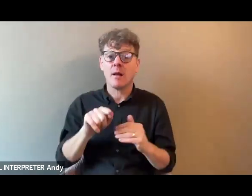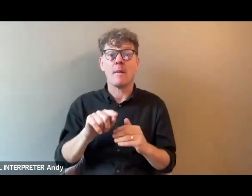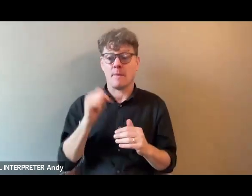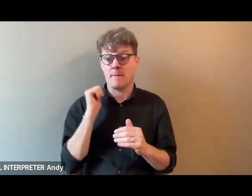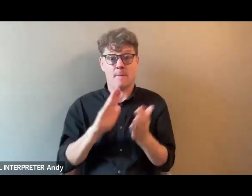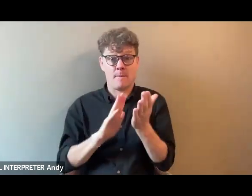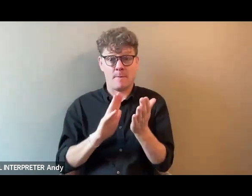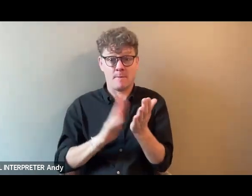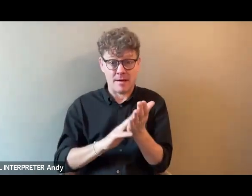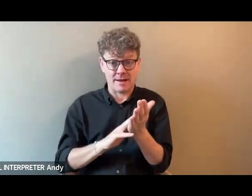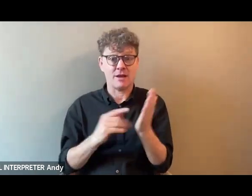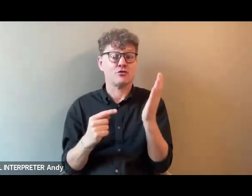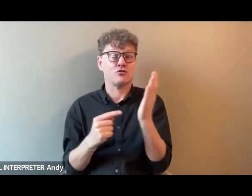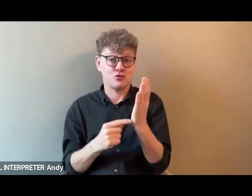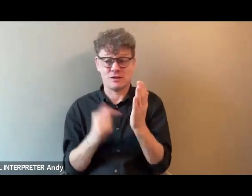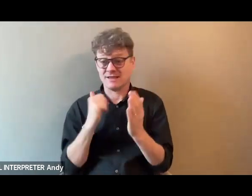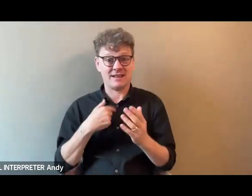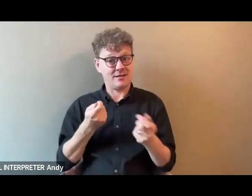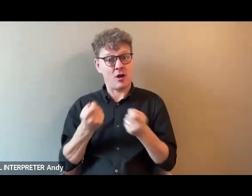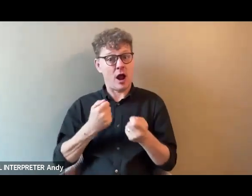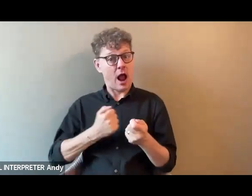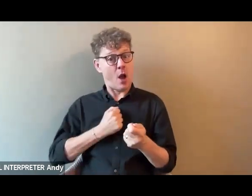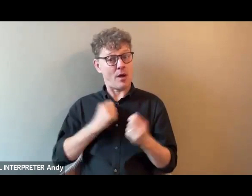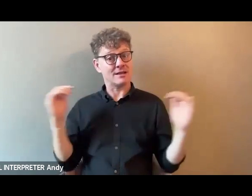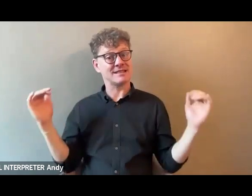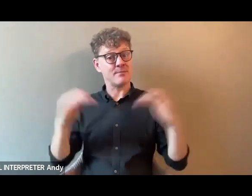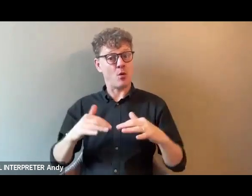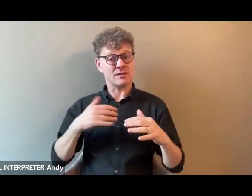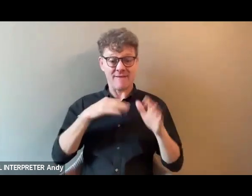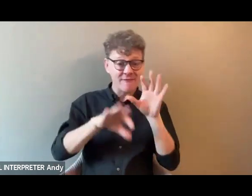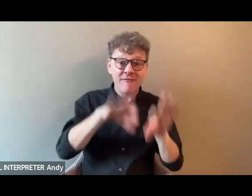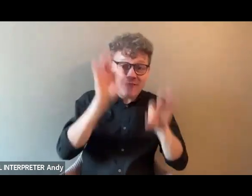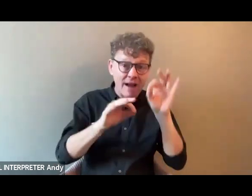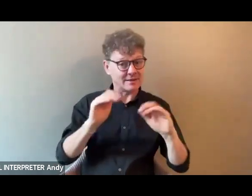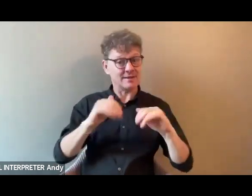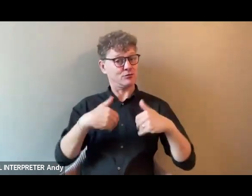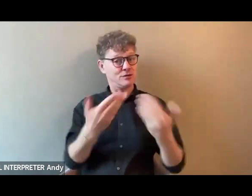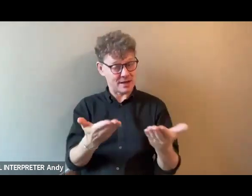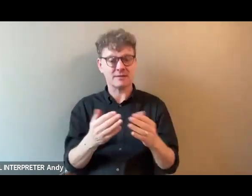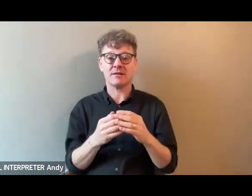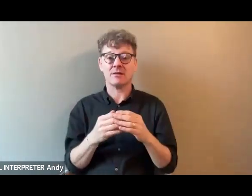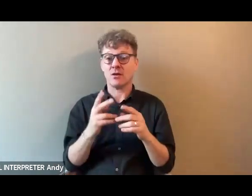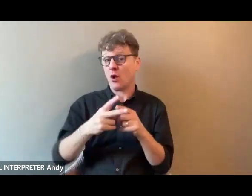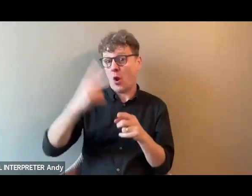ran our own symposium where we presented our findings, launched the first items on our resource